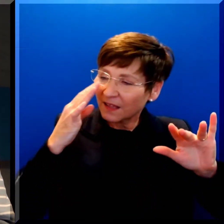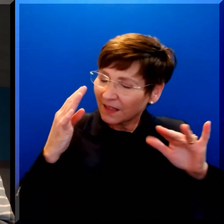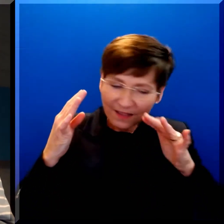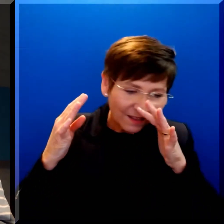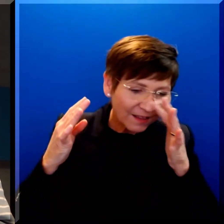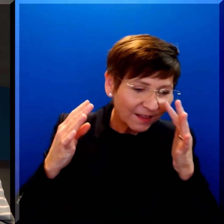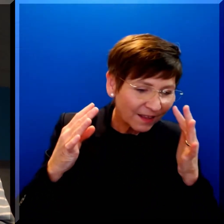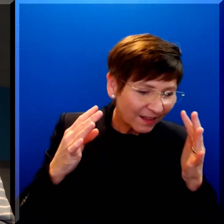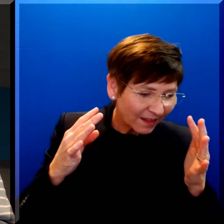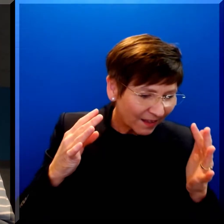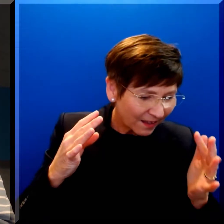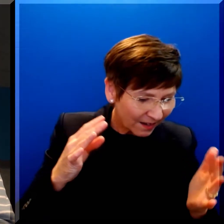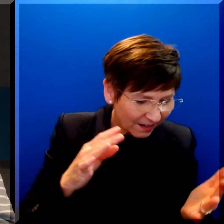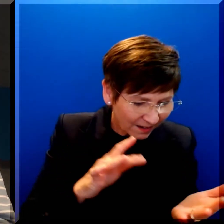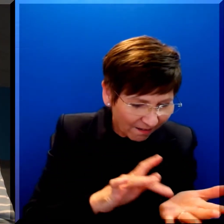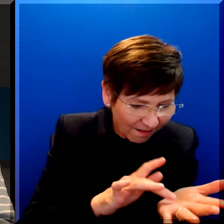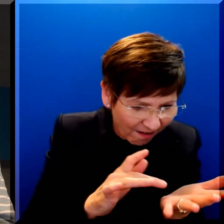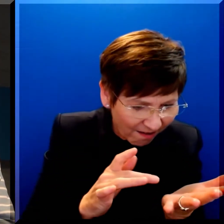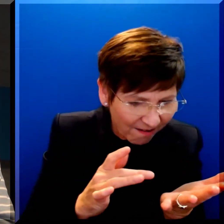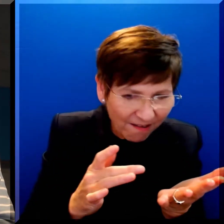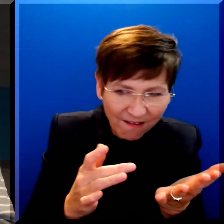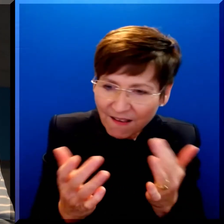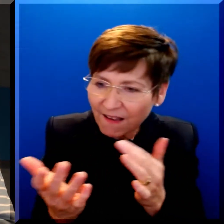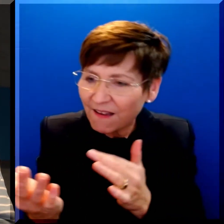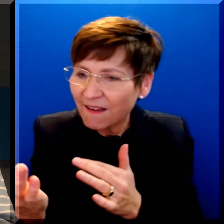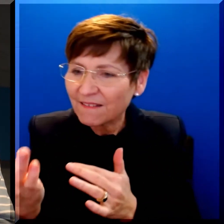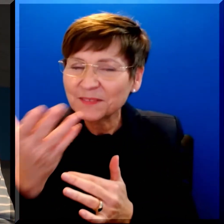find one like you anywhere.